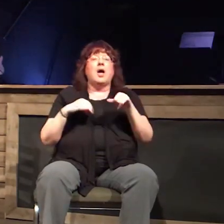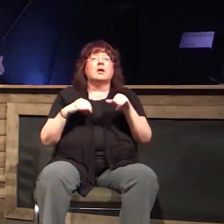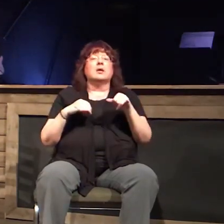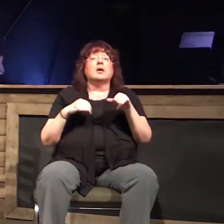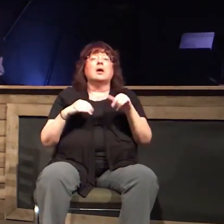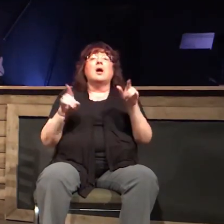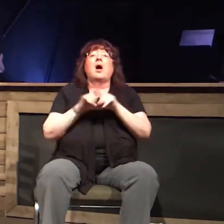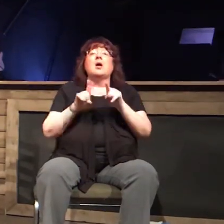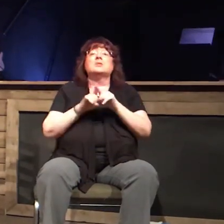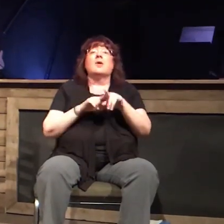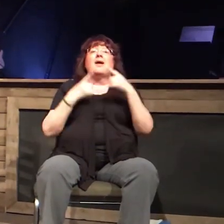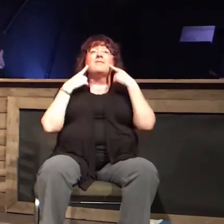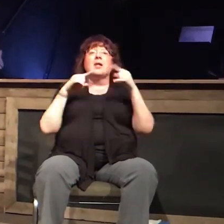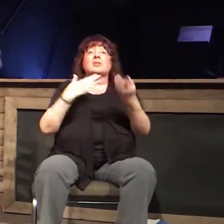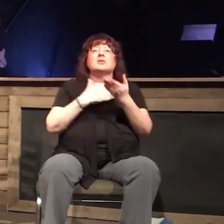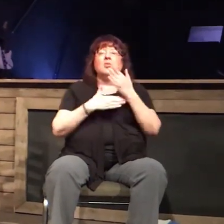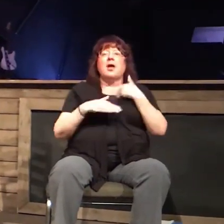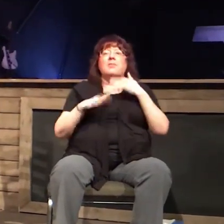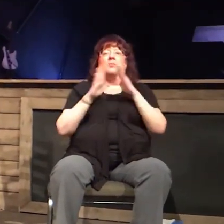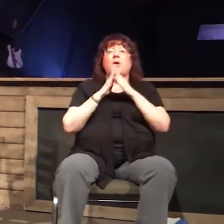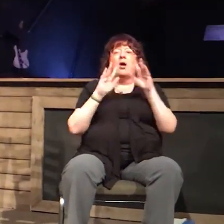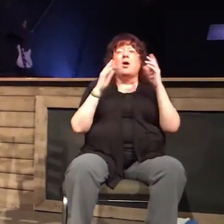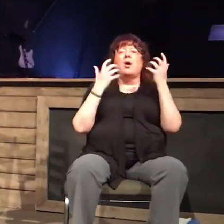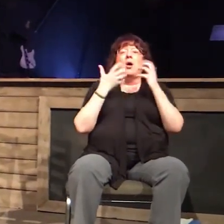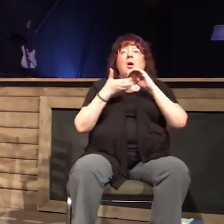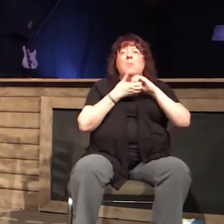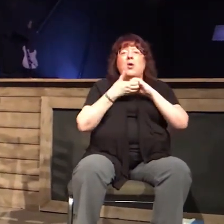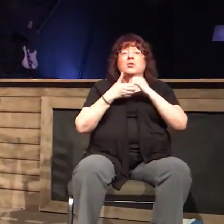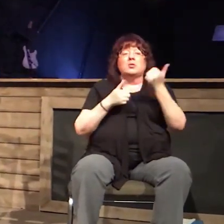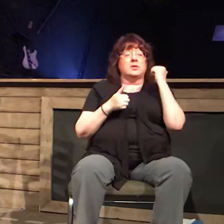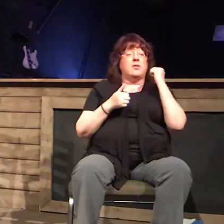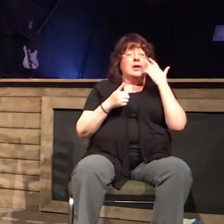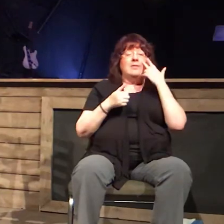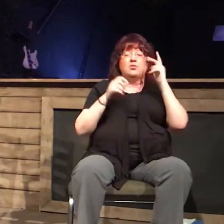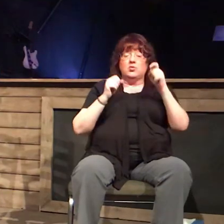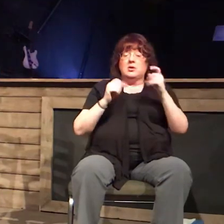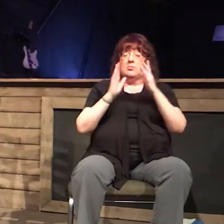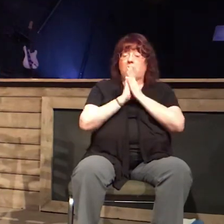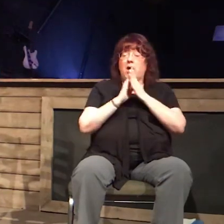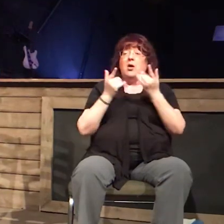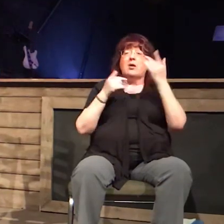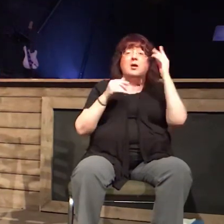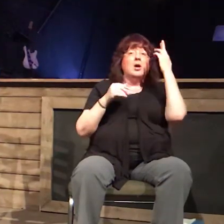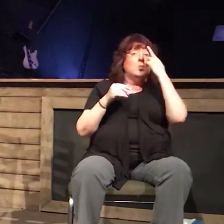today. Also, finally this morning, we will have prayer partners up front. If you want prayer for any reason this